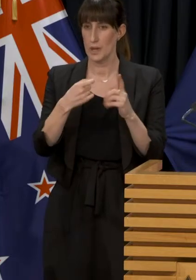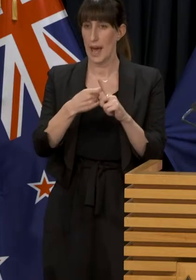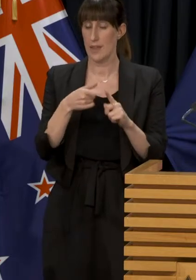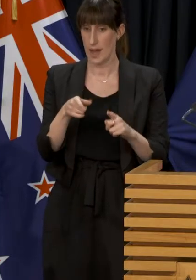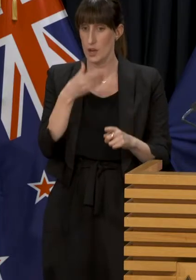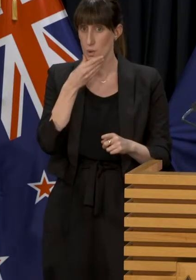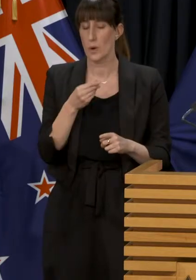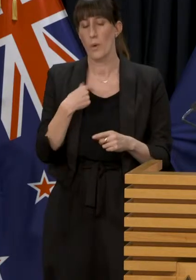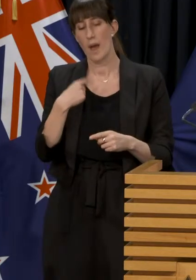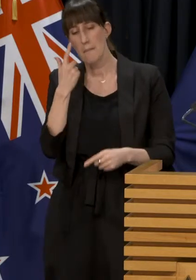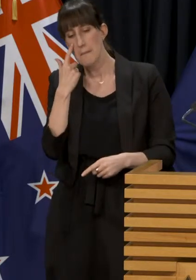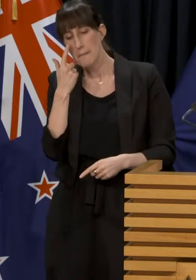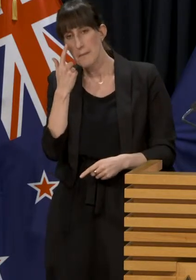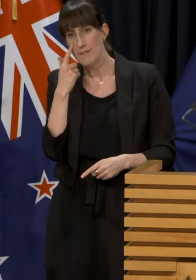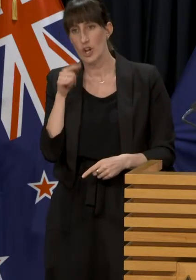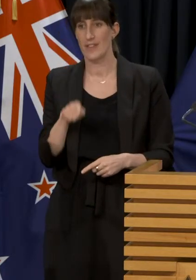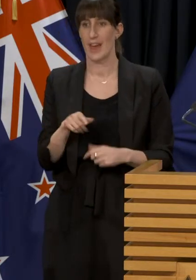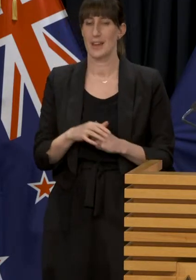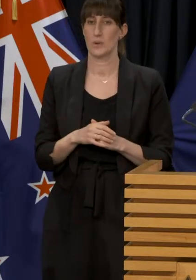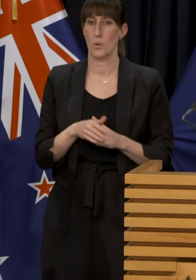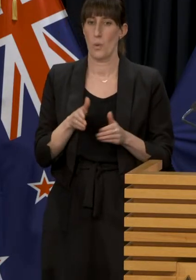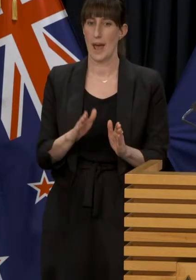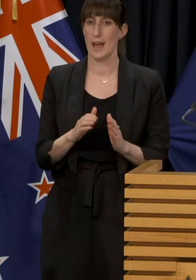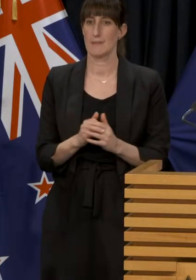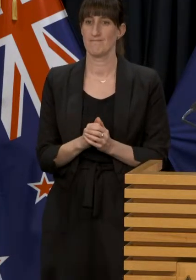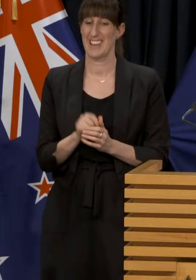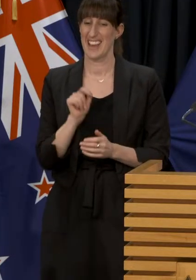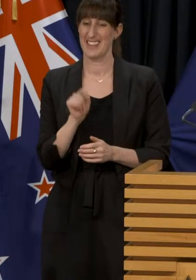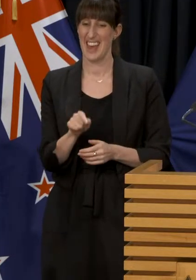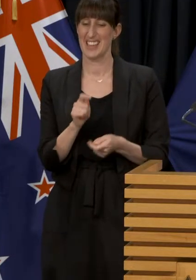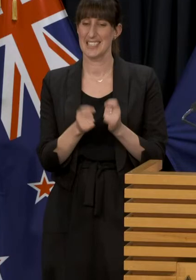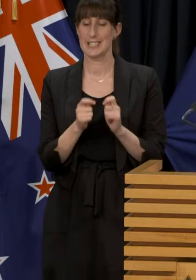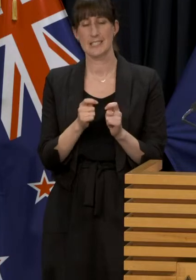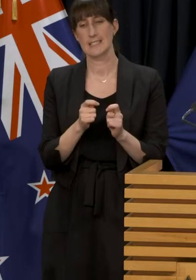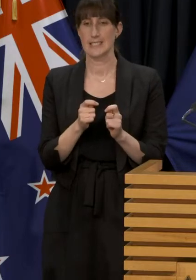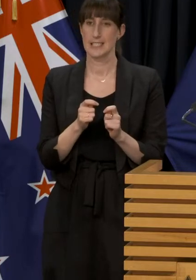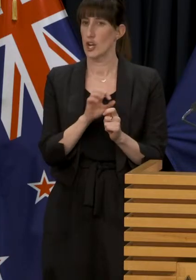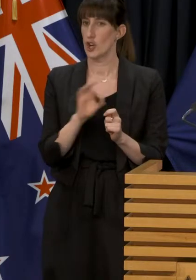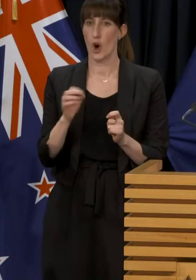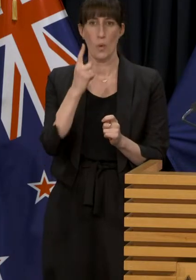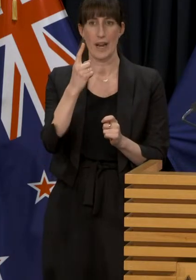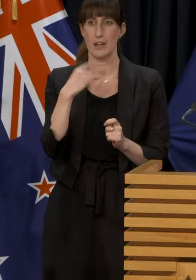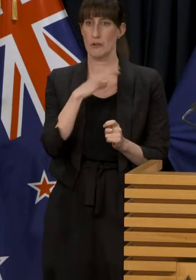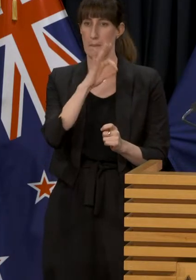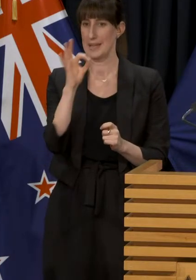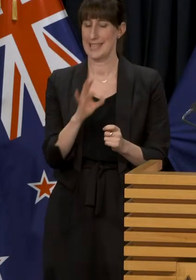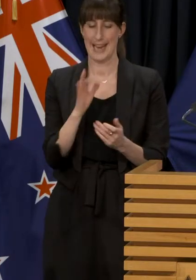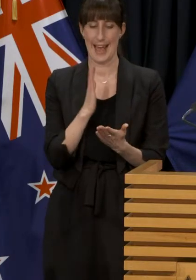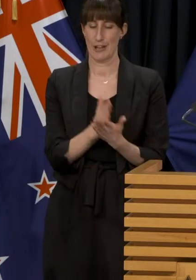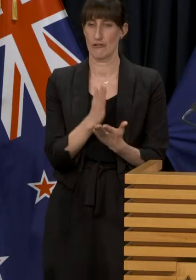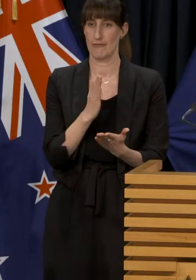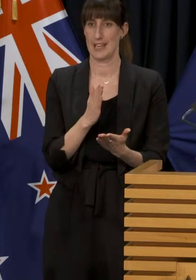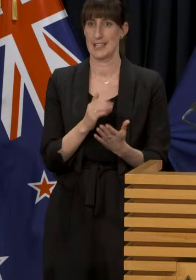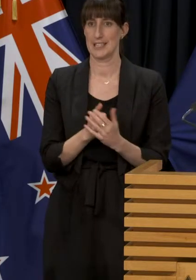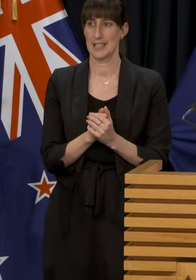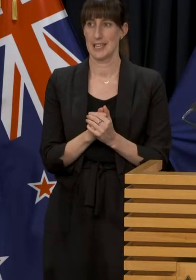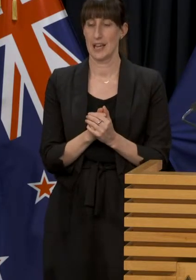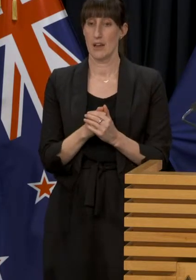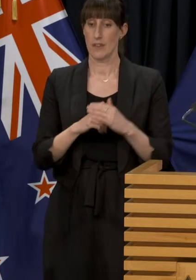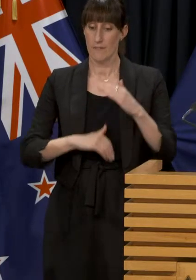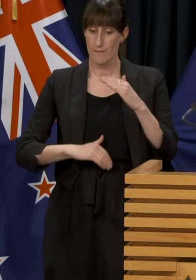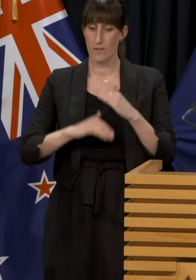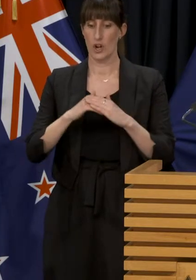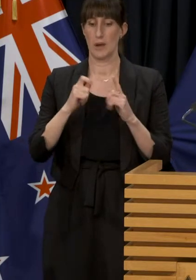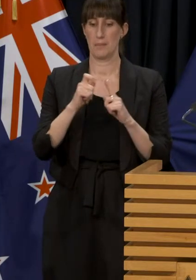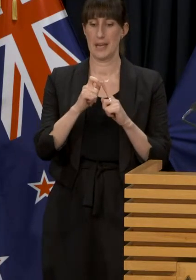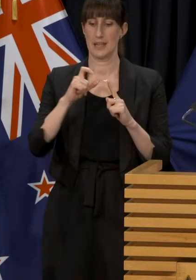using. It is still not as accurate, that would be a good way to describe it, as the full PCR